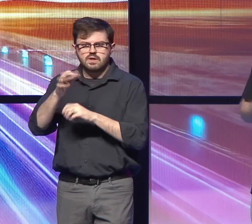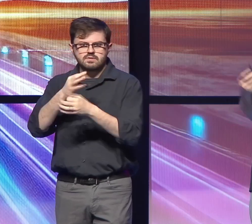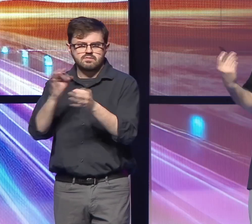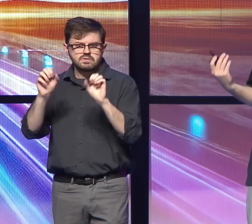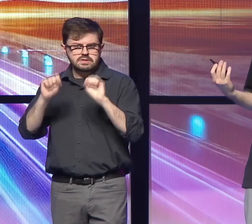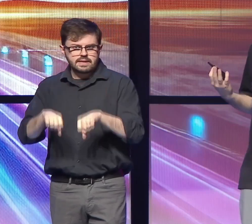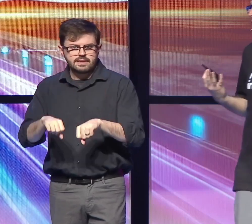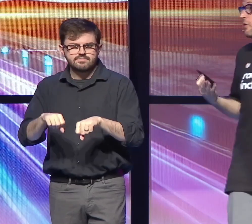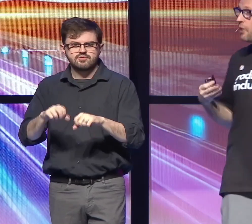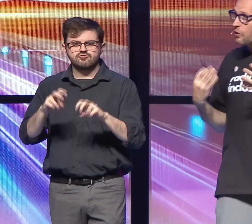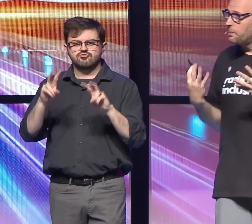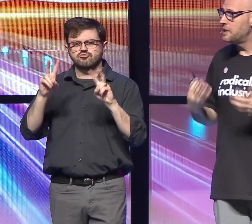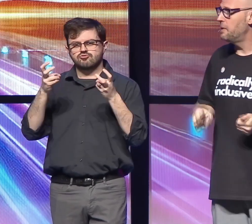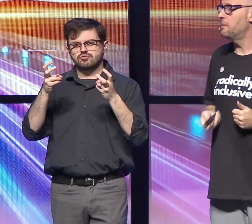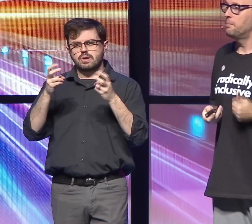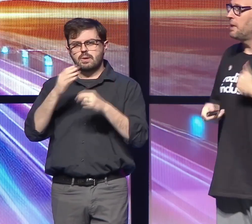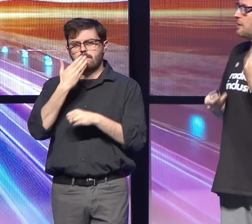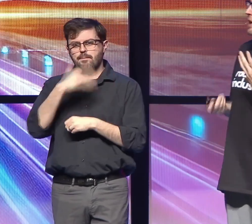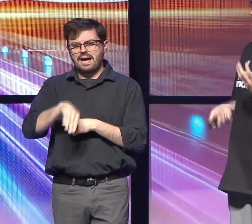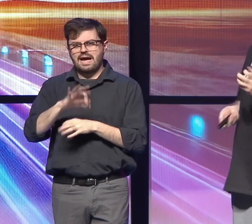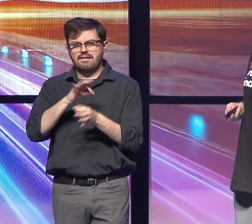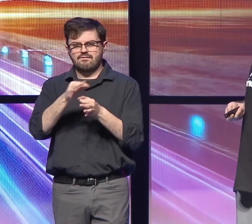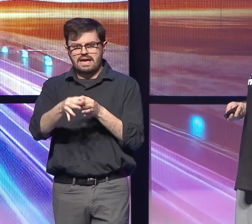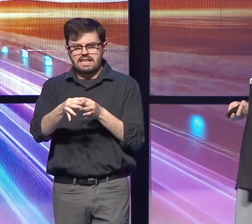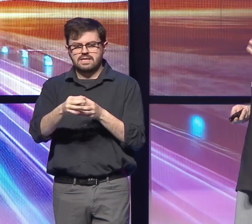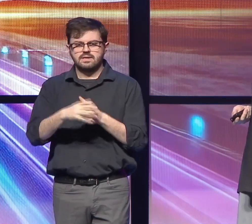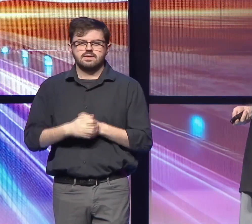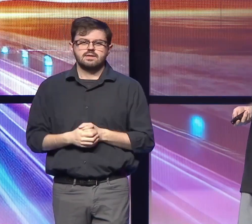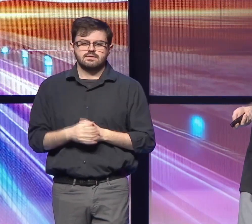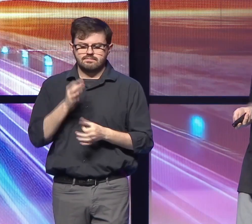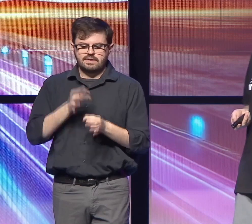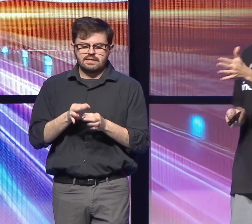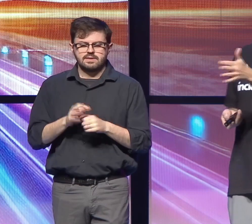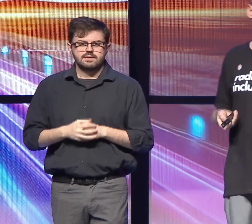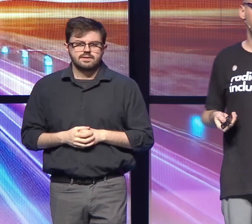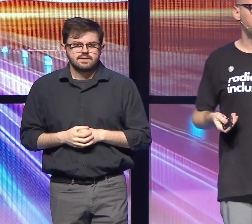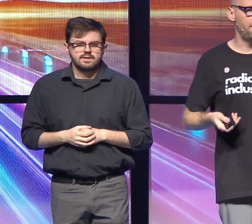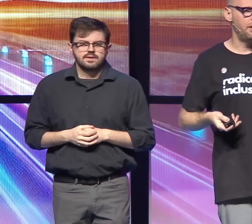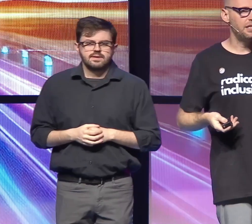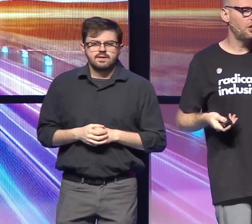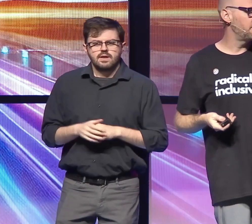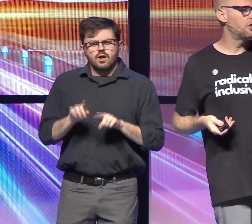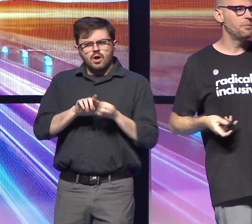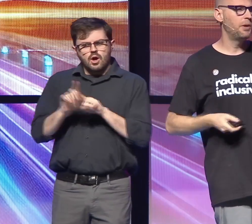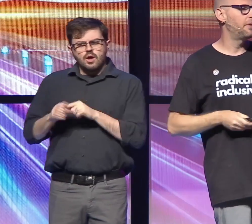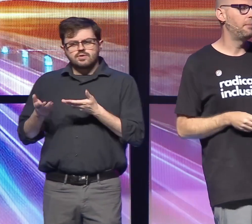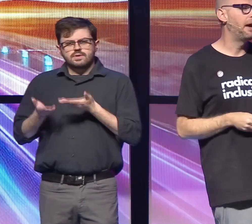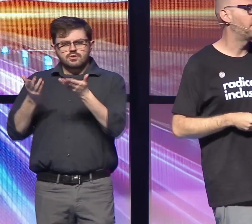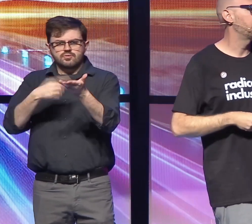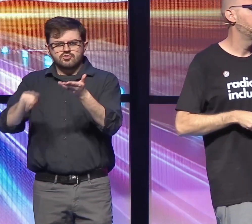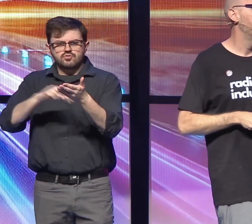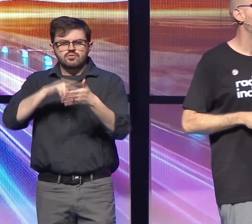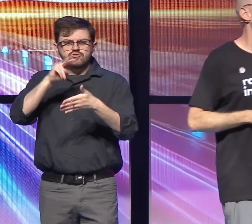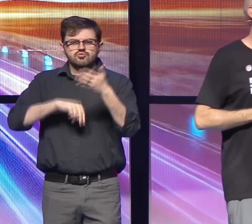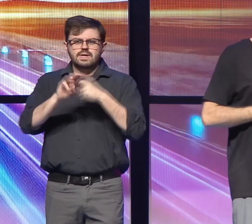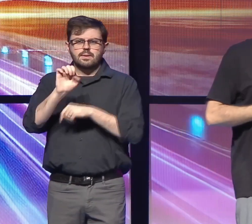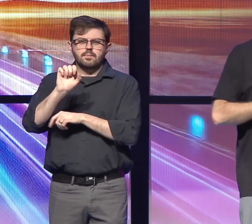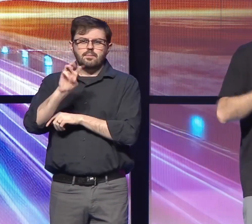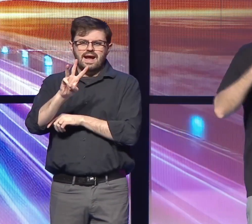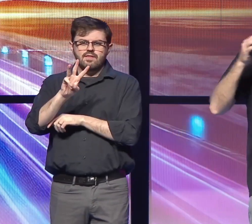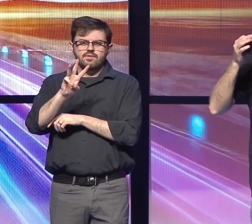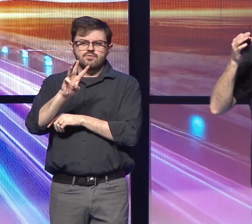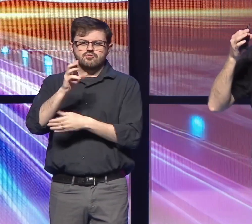I want to encourage some of you that are following the peacemaking path of Jesus, revisit Matthew chapter 5-7. It's called the Sermon on the Mount.